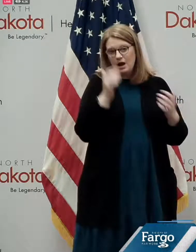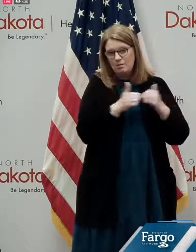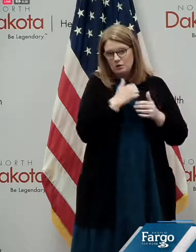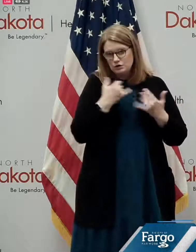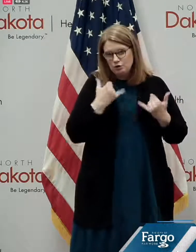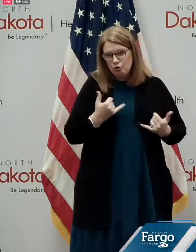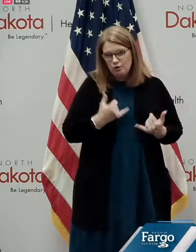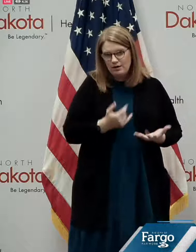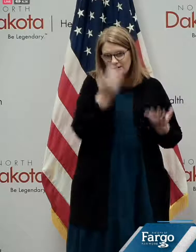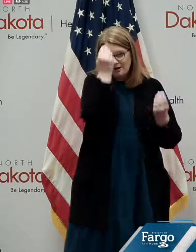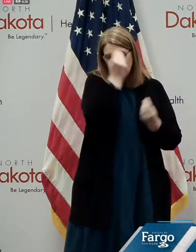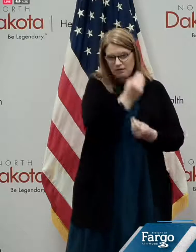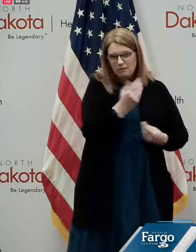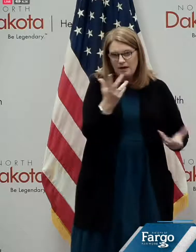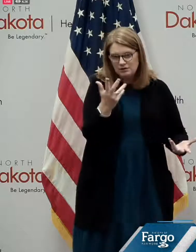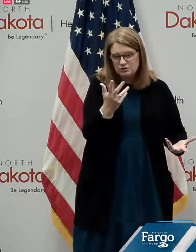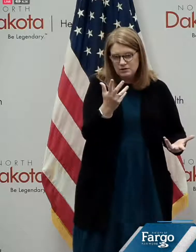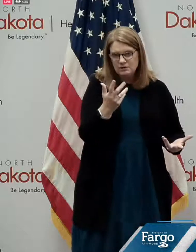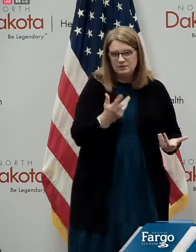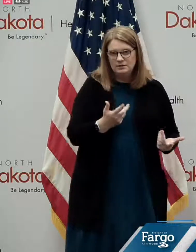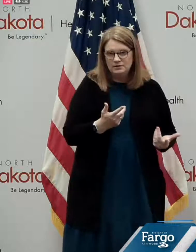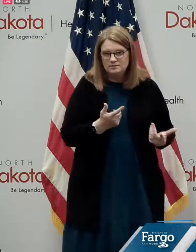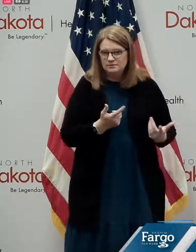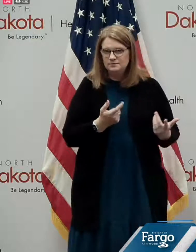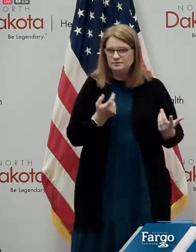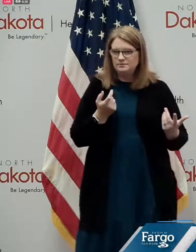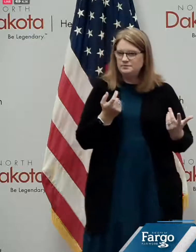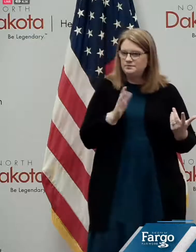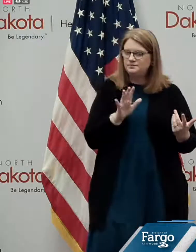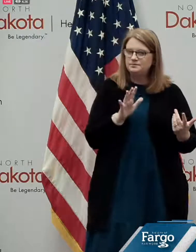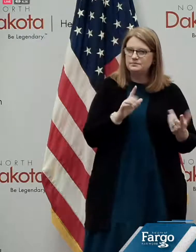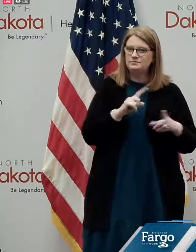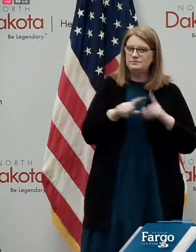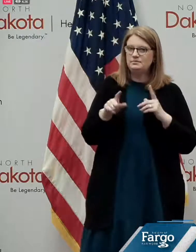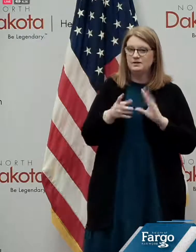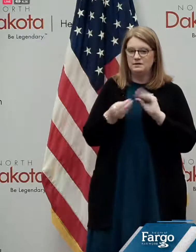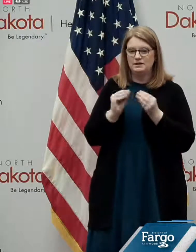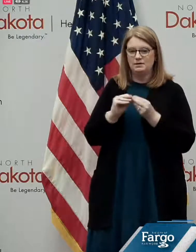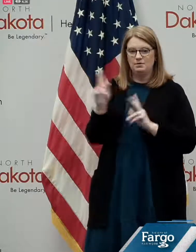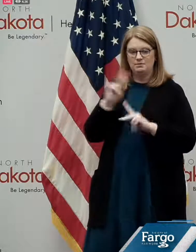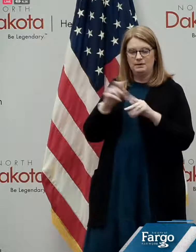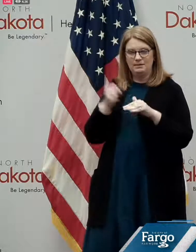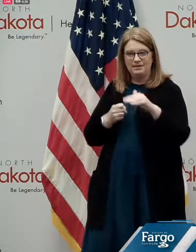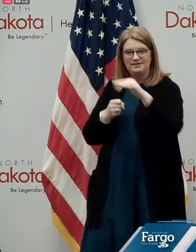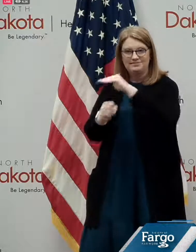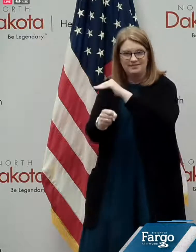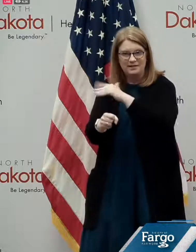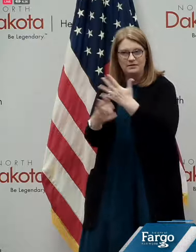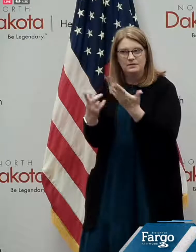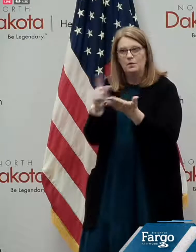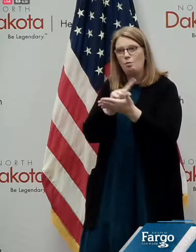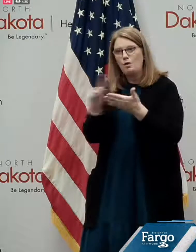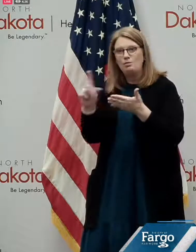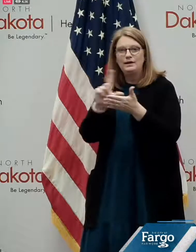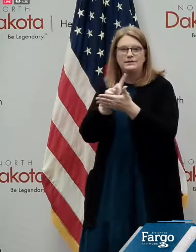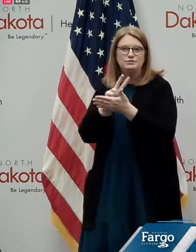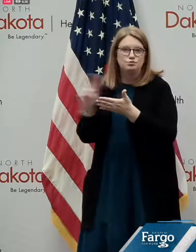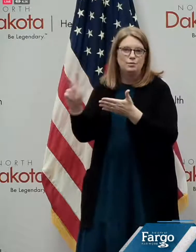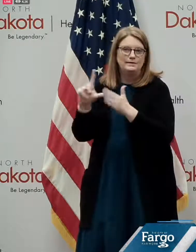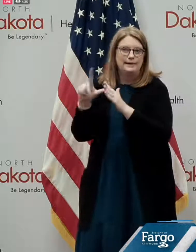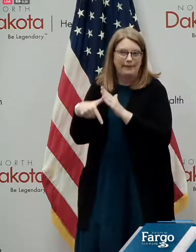data on this is usually a bit of a trailing indicator. But hospitalizations can often happen a week to 2 weeks after